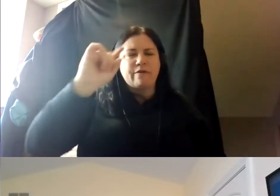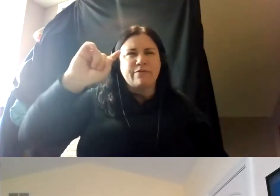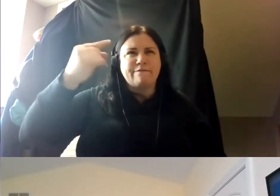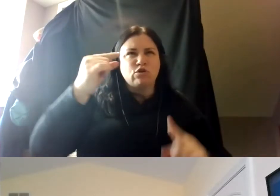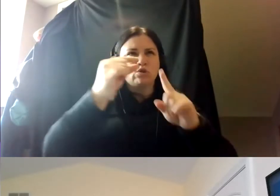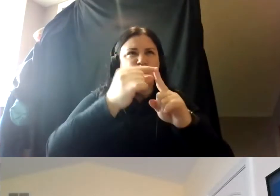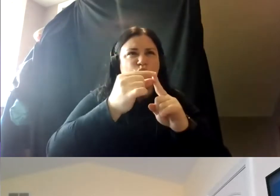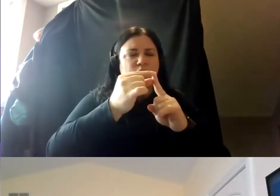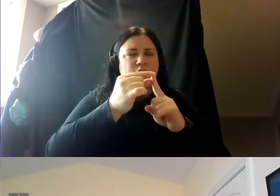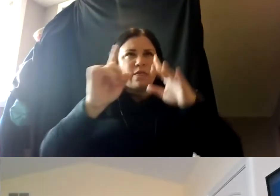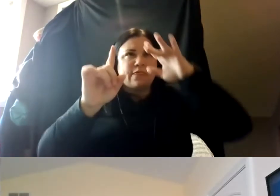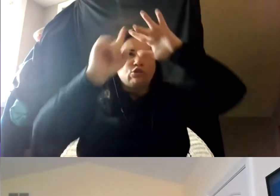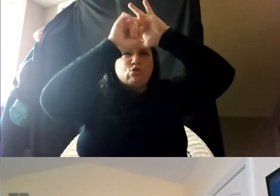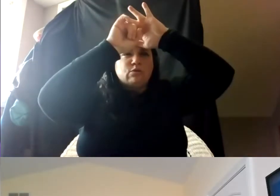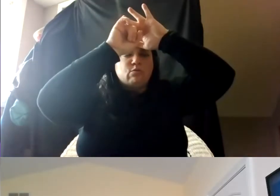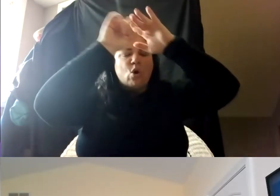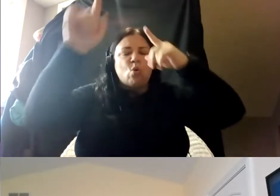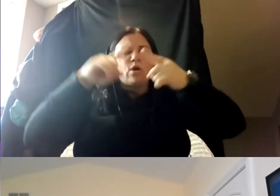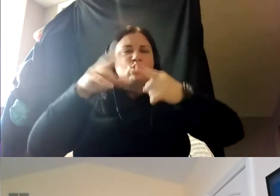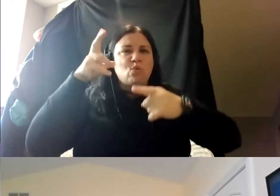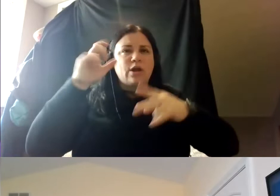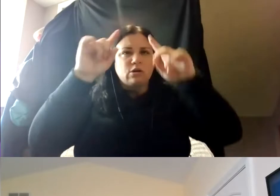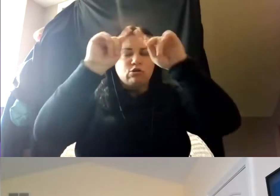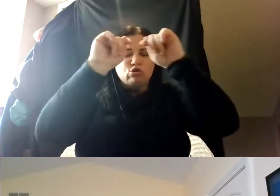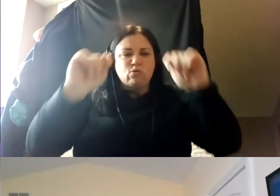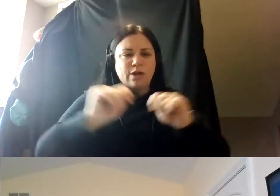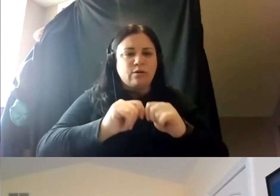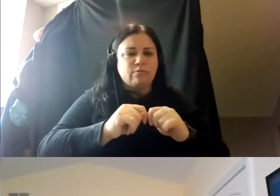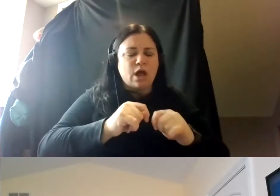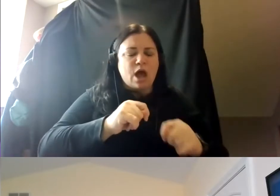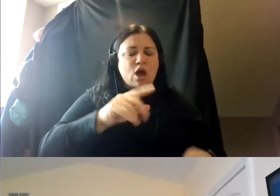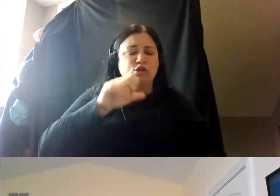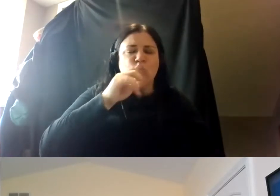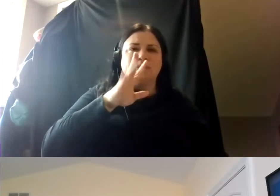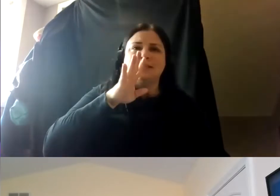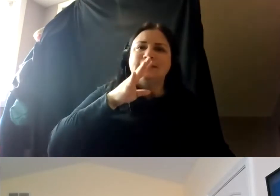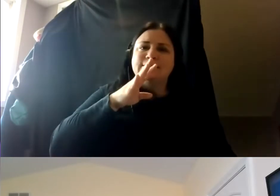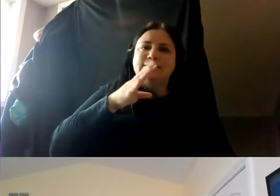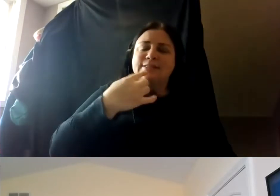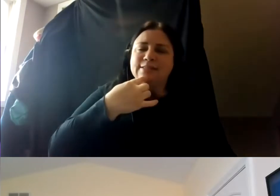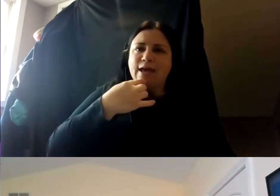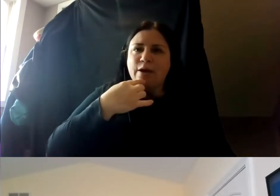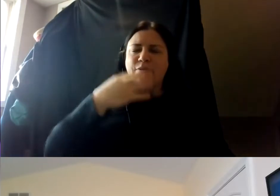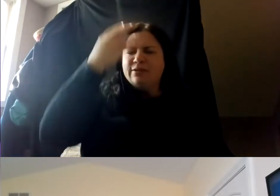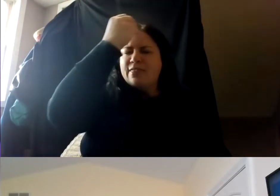mind when you hear triangle, but just keep it in your mind. Don't say it out loud. Do you have something?